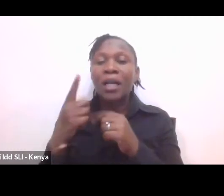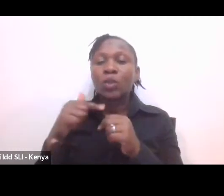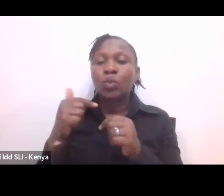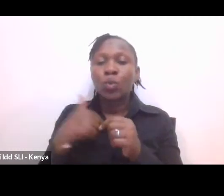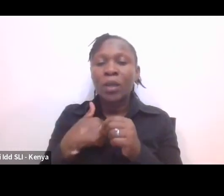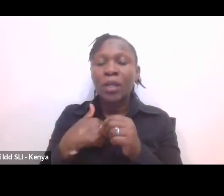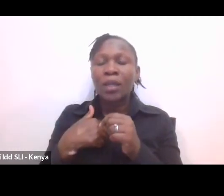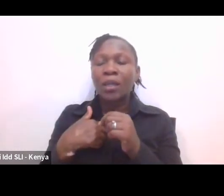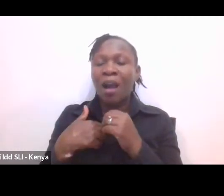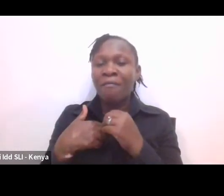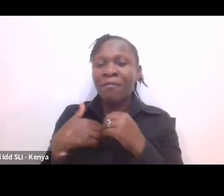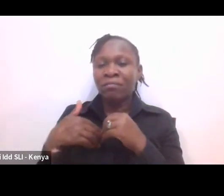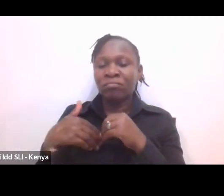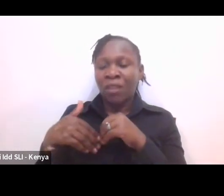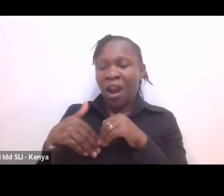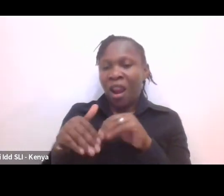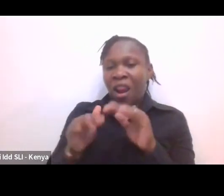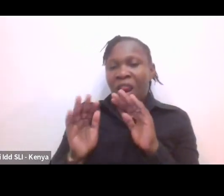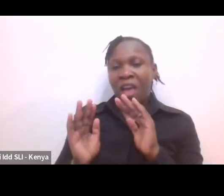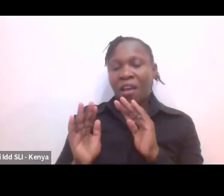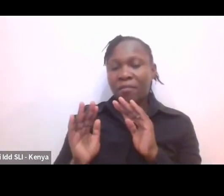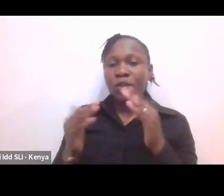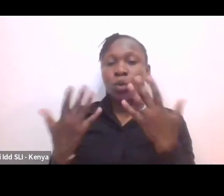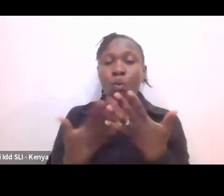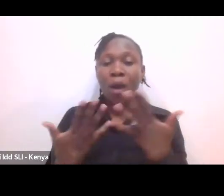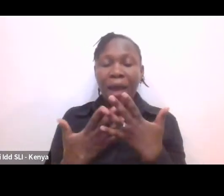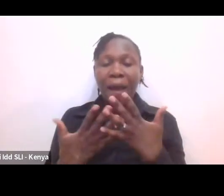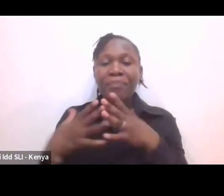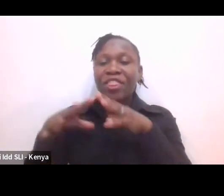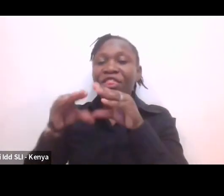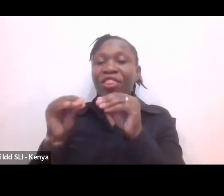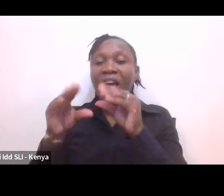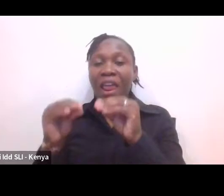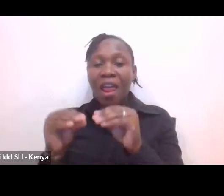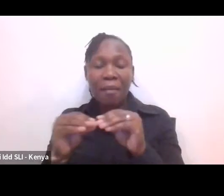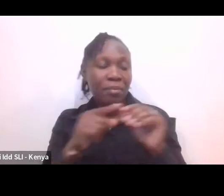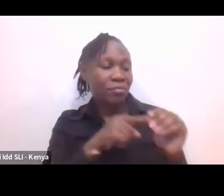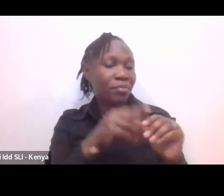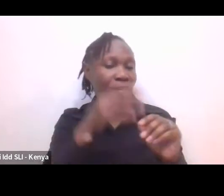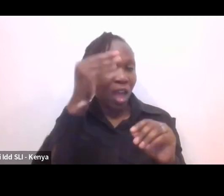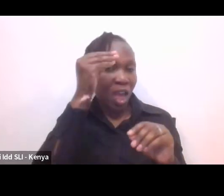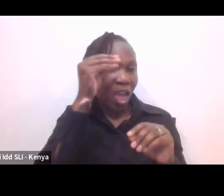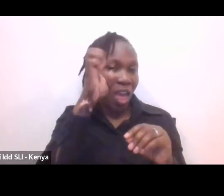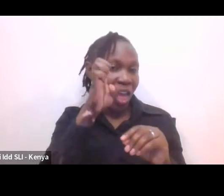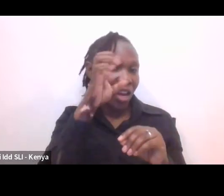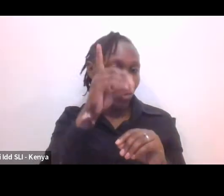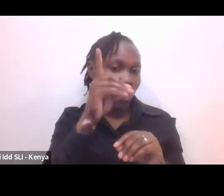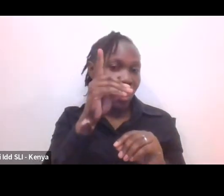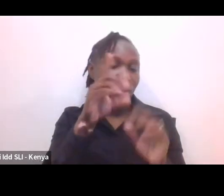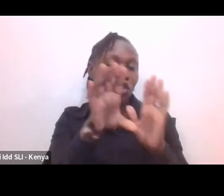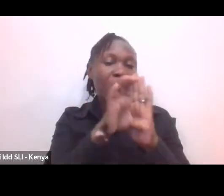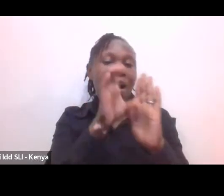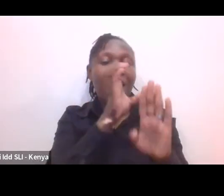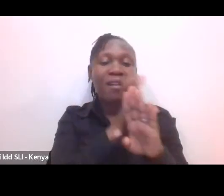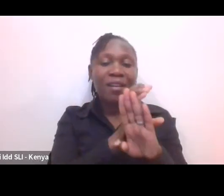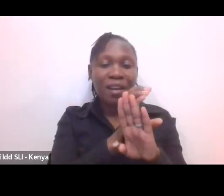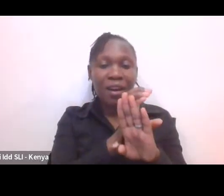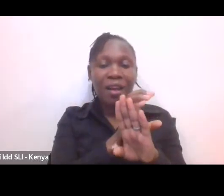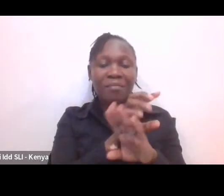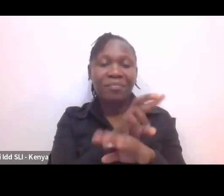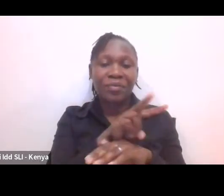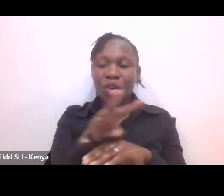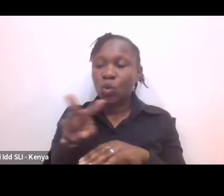a disconnected model where therapy and education and curriculum are alongside but too